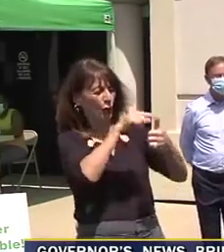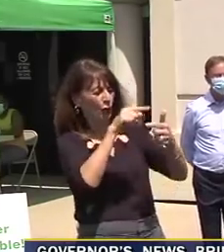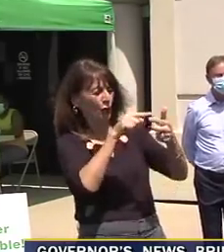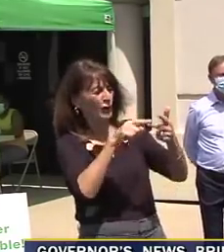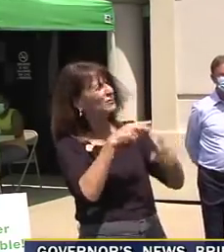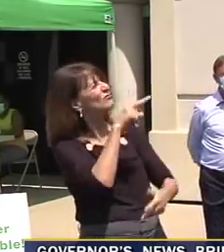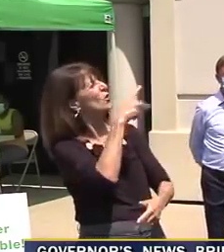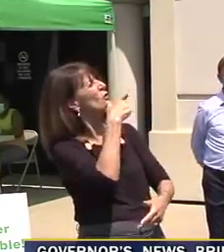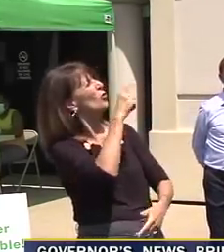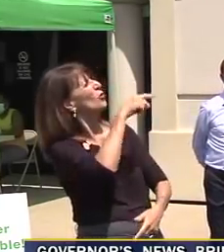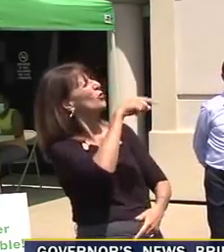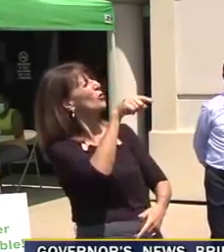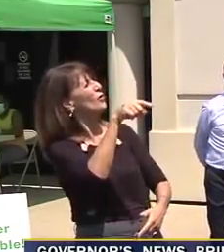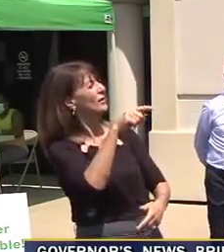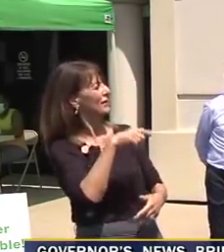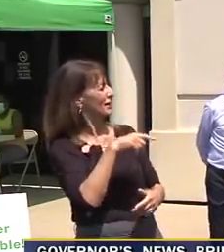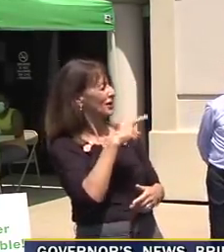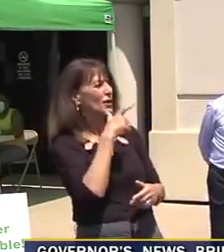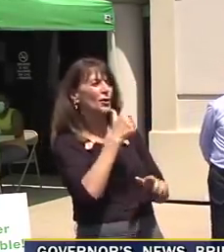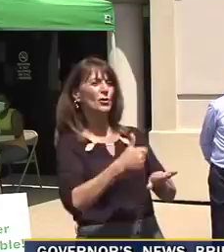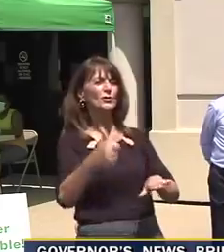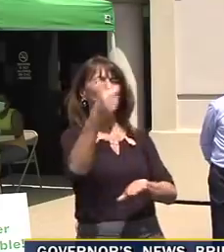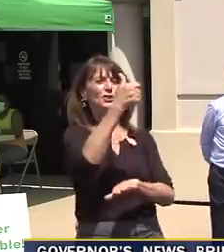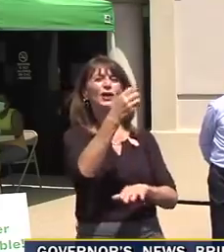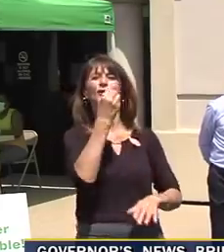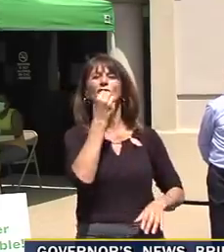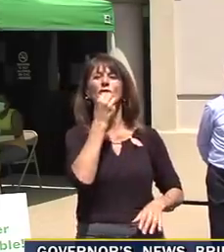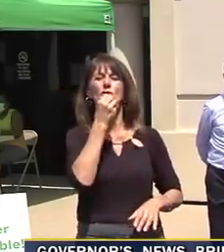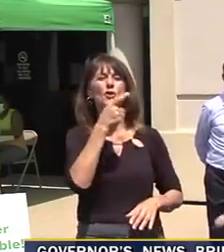wanted to know who in your group was in charge of food.